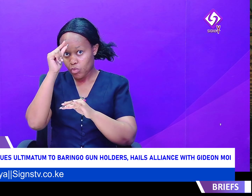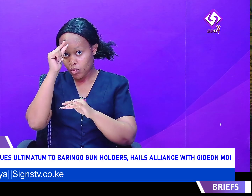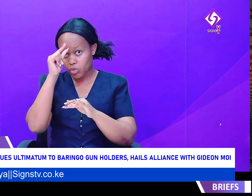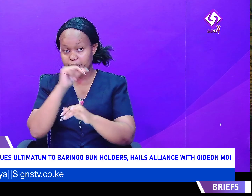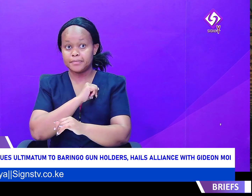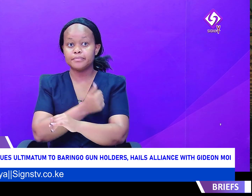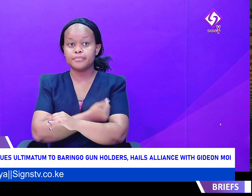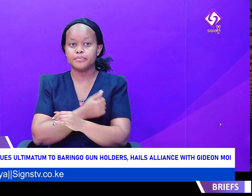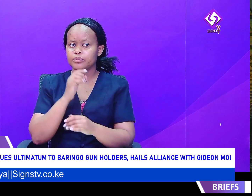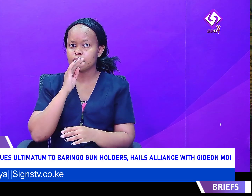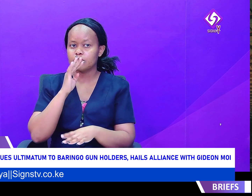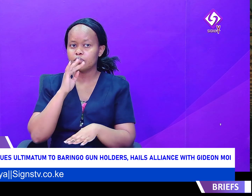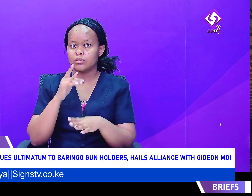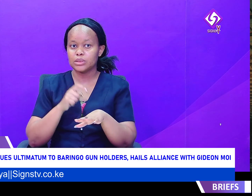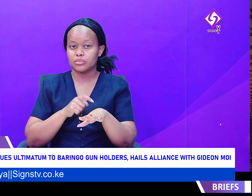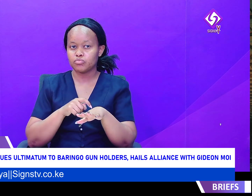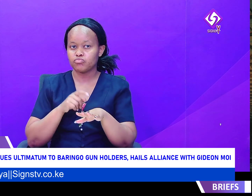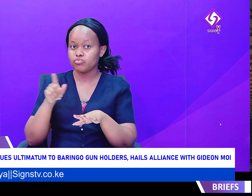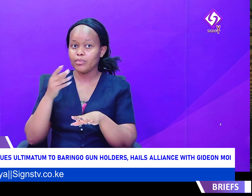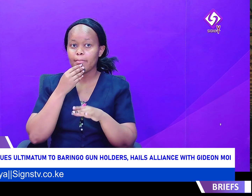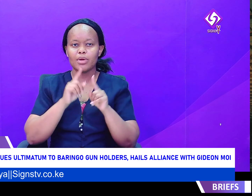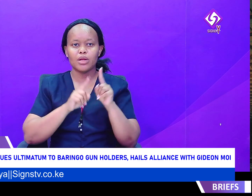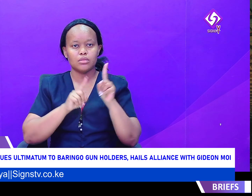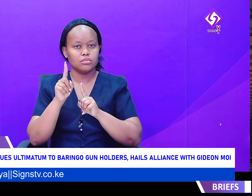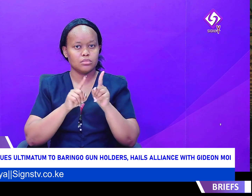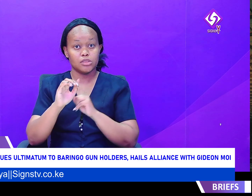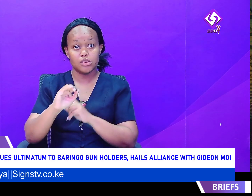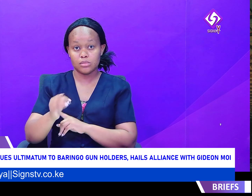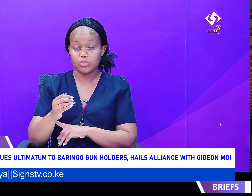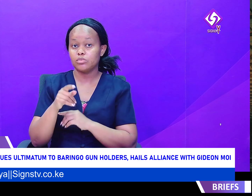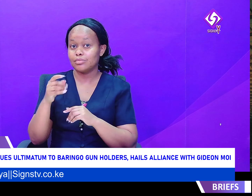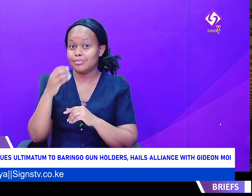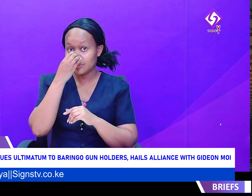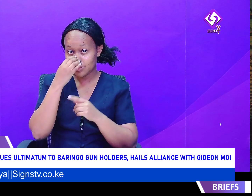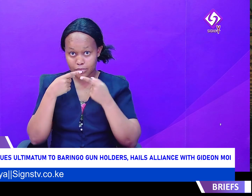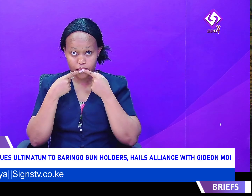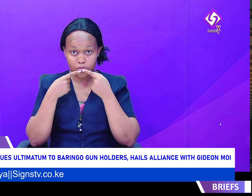illegally possessing firearms to surrender them immediately to the government authorities.